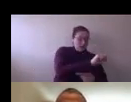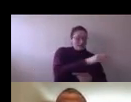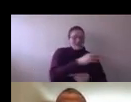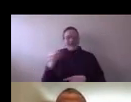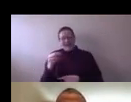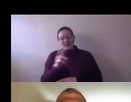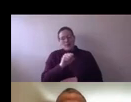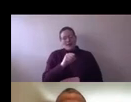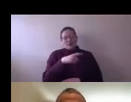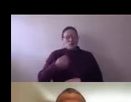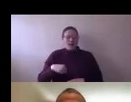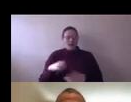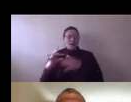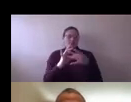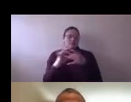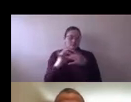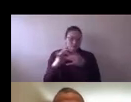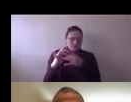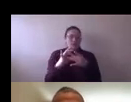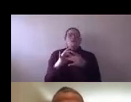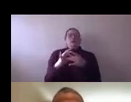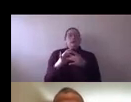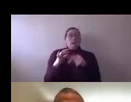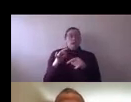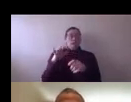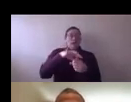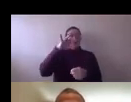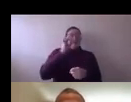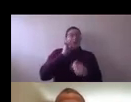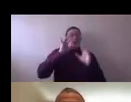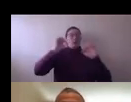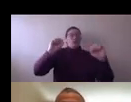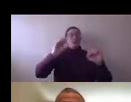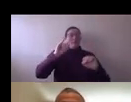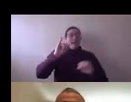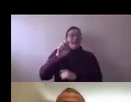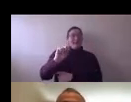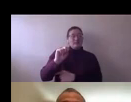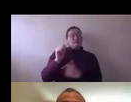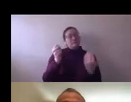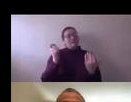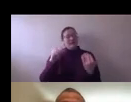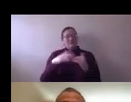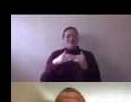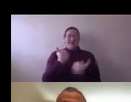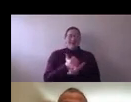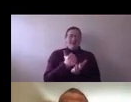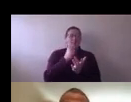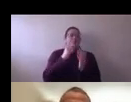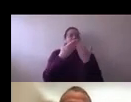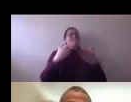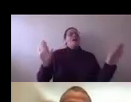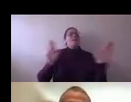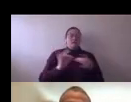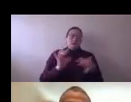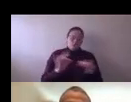the US and China. And the election of President Biden has at least helped with the public messaging